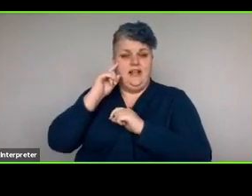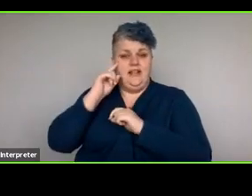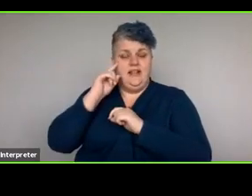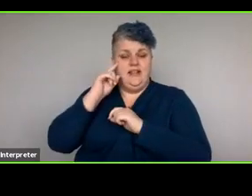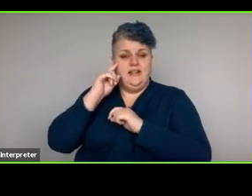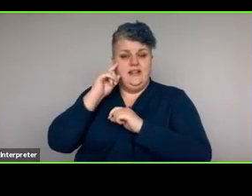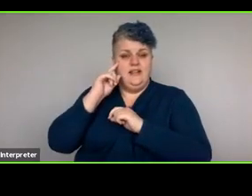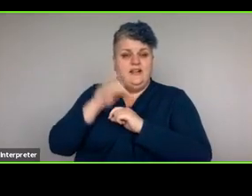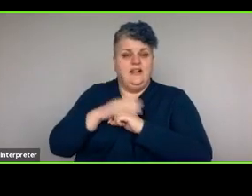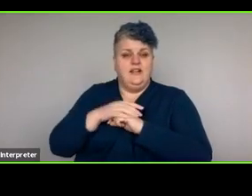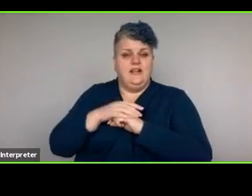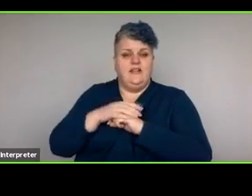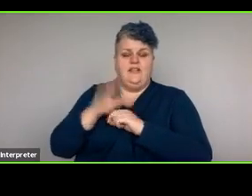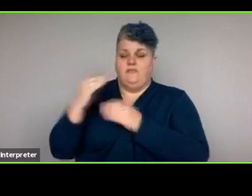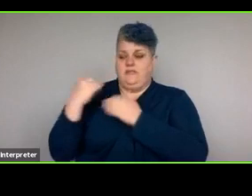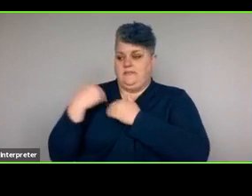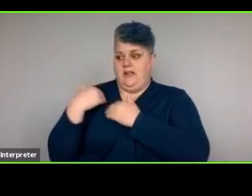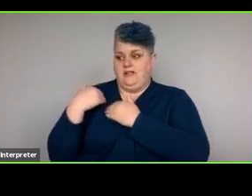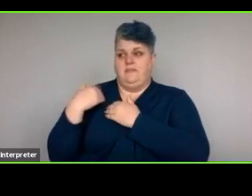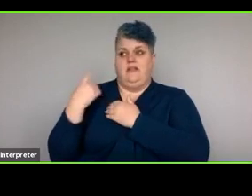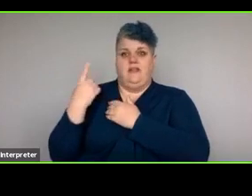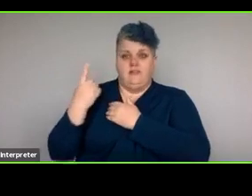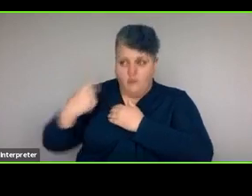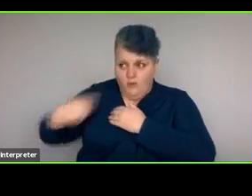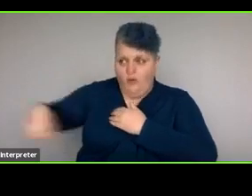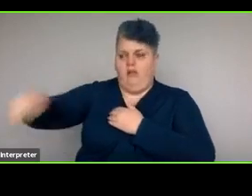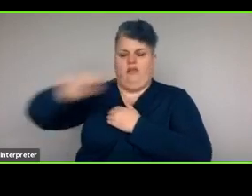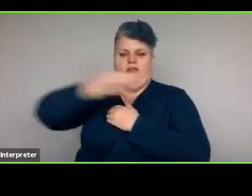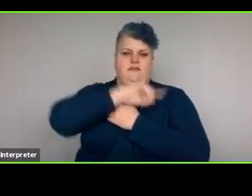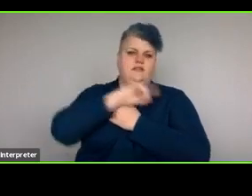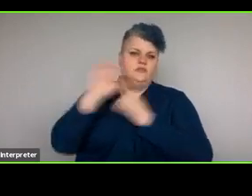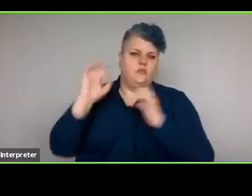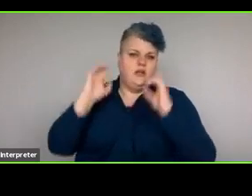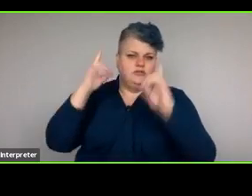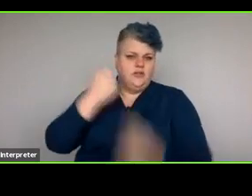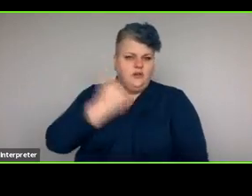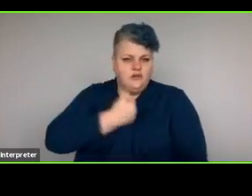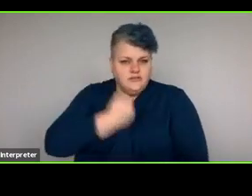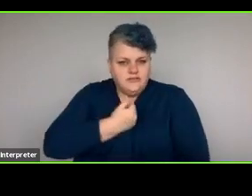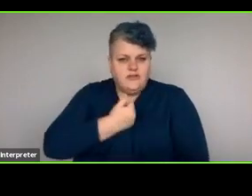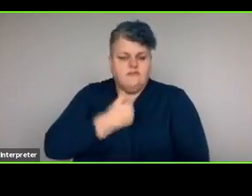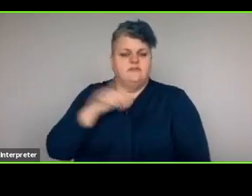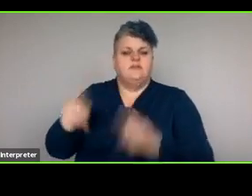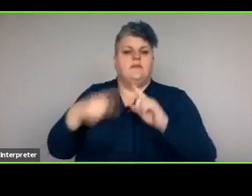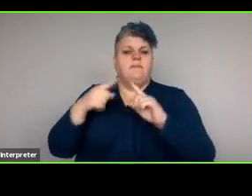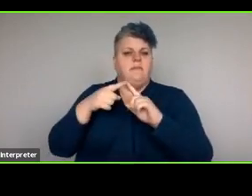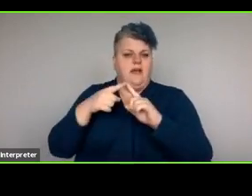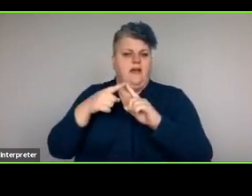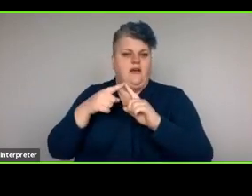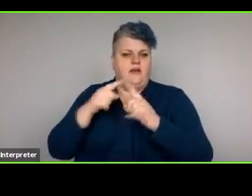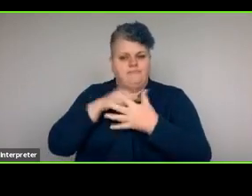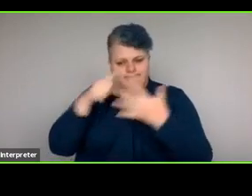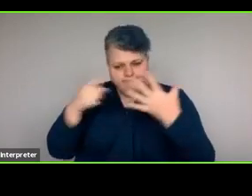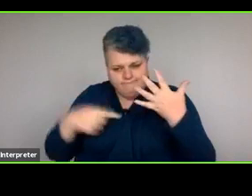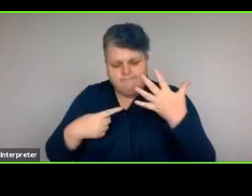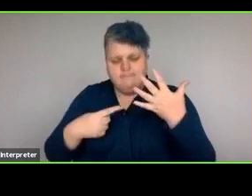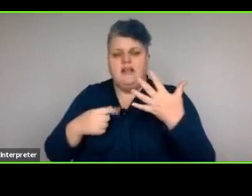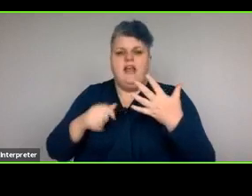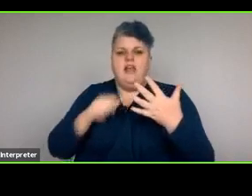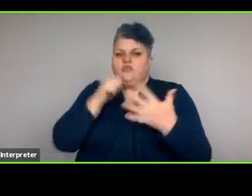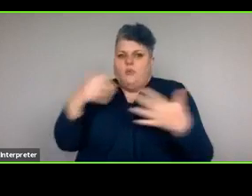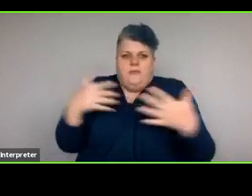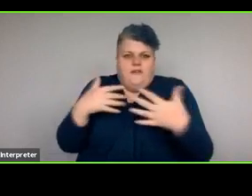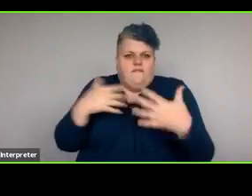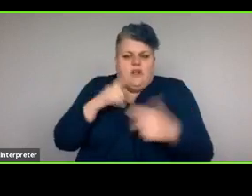the onus is on all of us to be able to educate ourselves about some of those things, and to not be afraid to